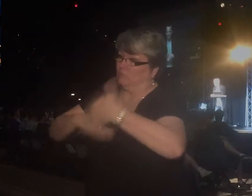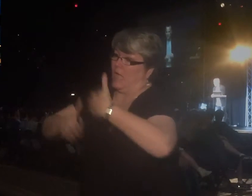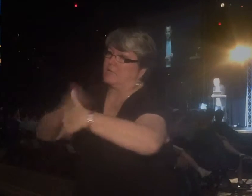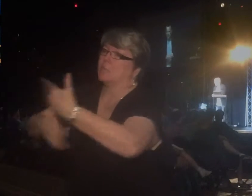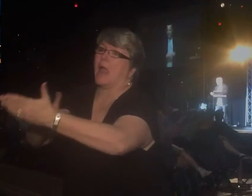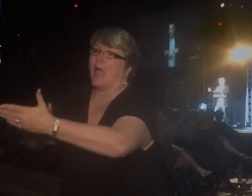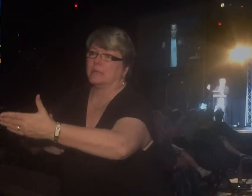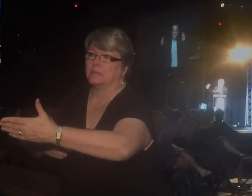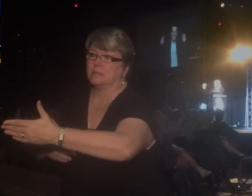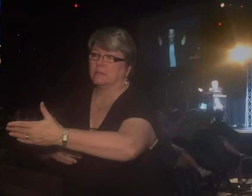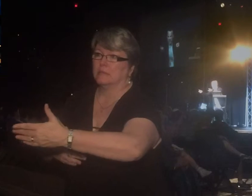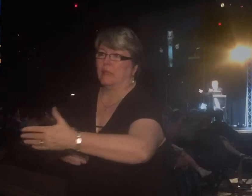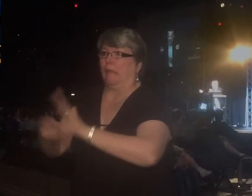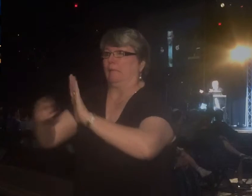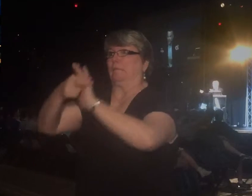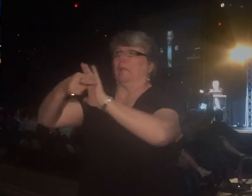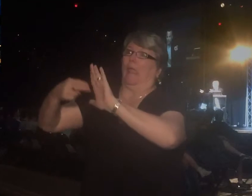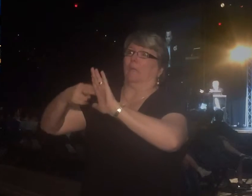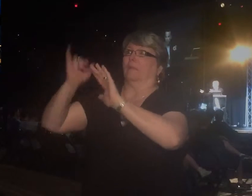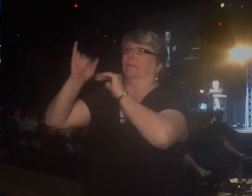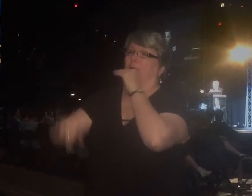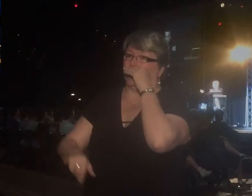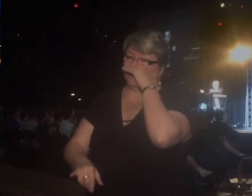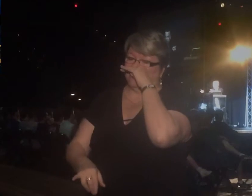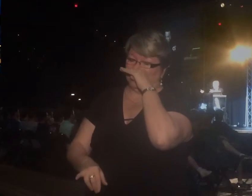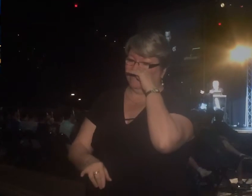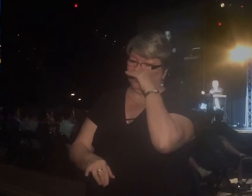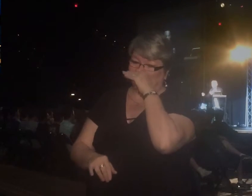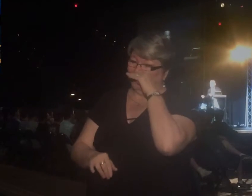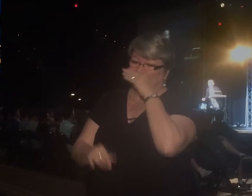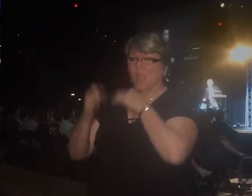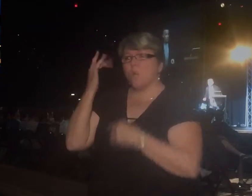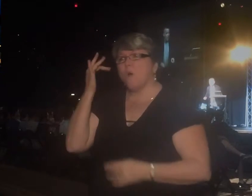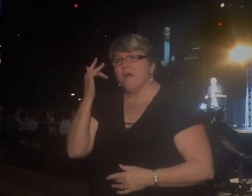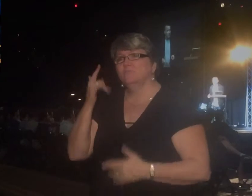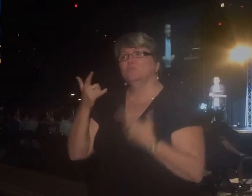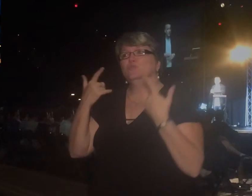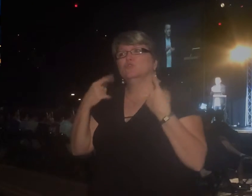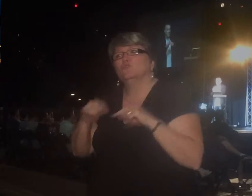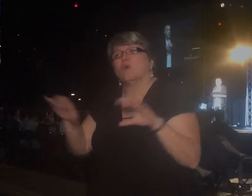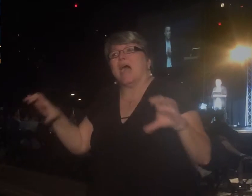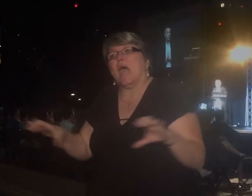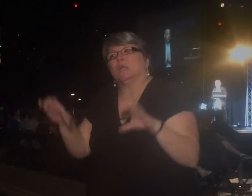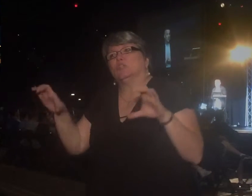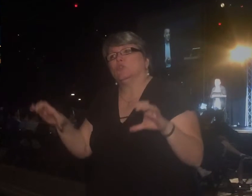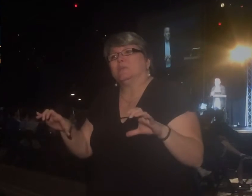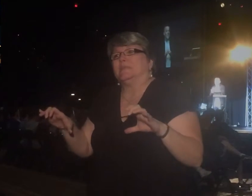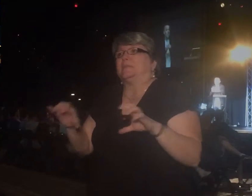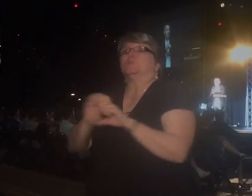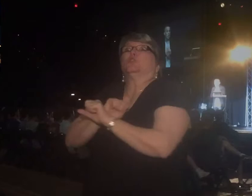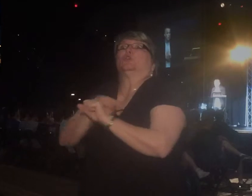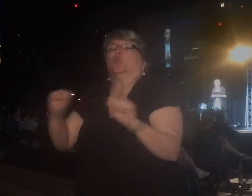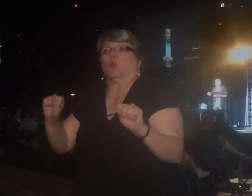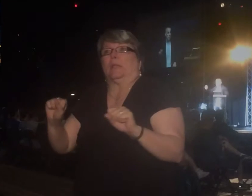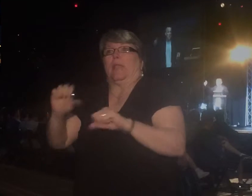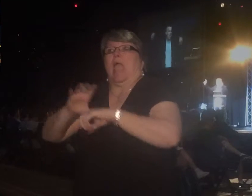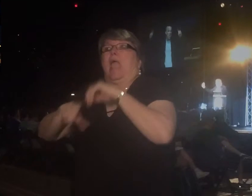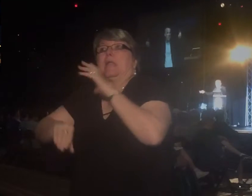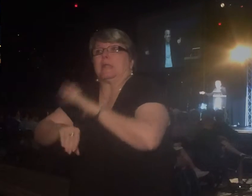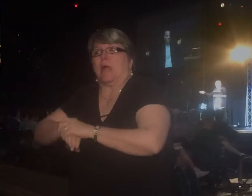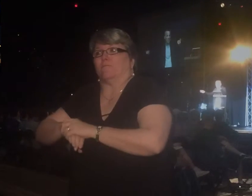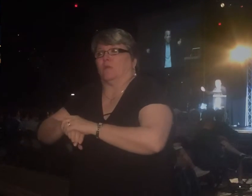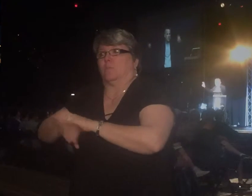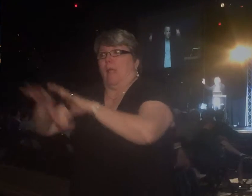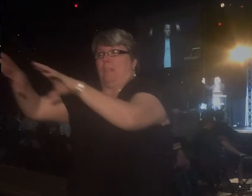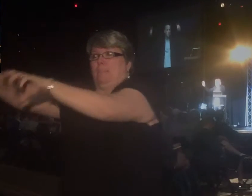rush to expedite naming this. Because what you're trying to do is get security